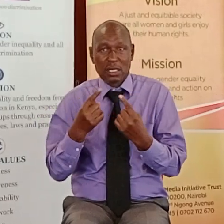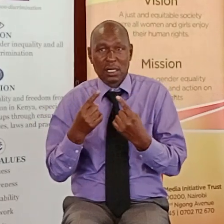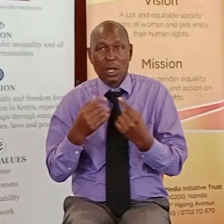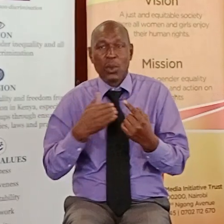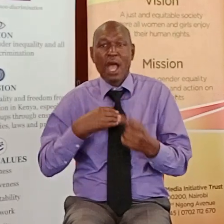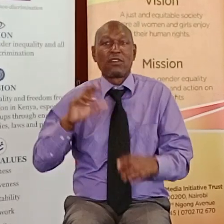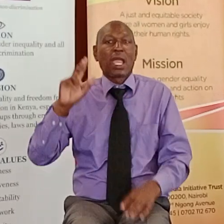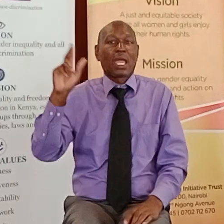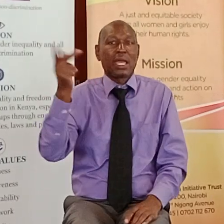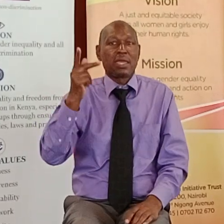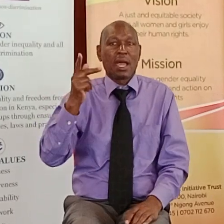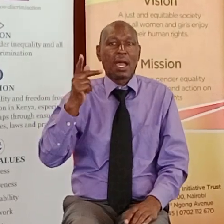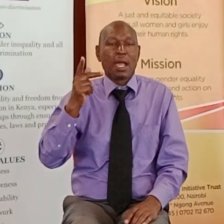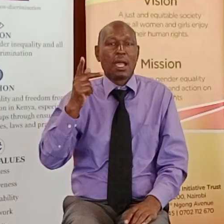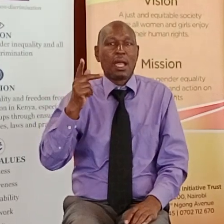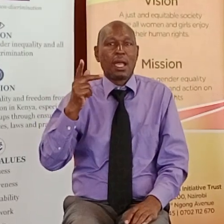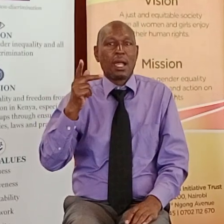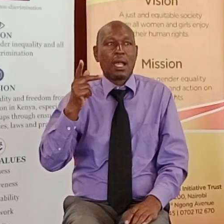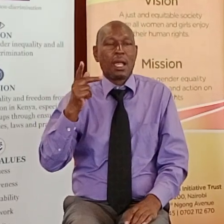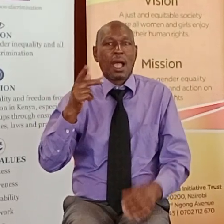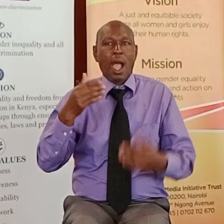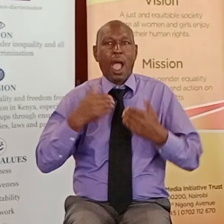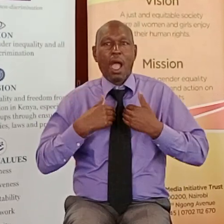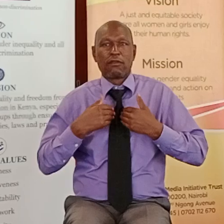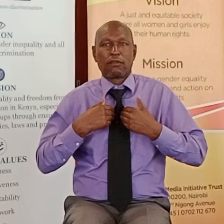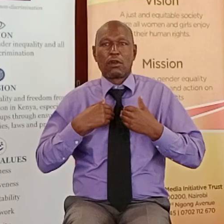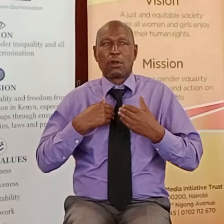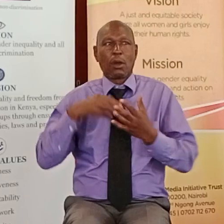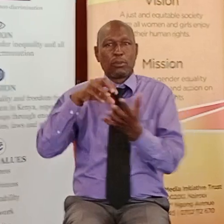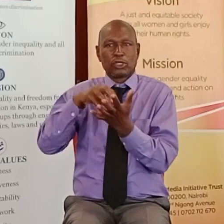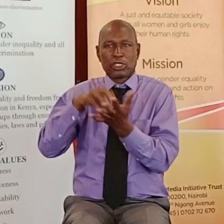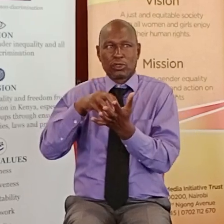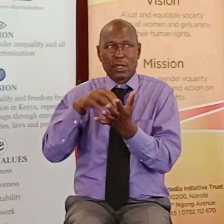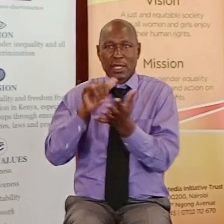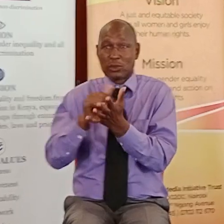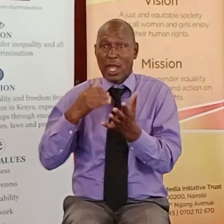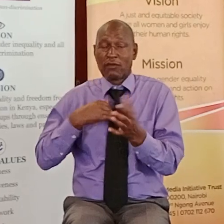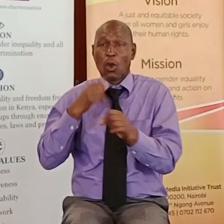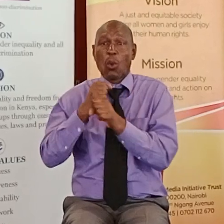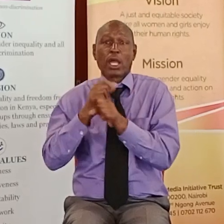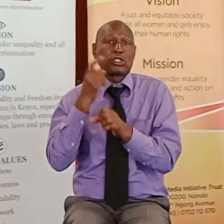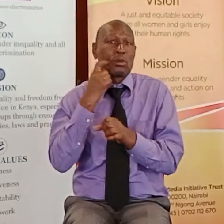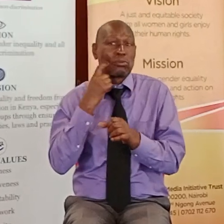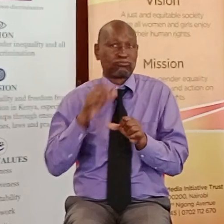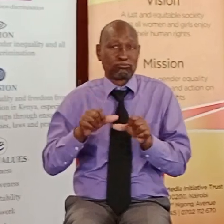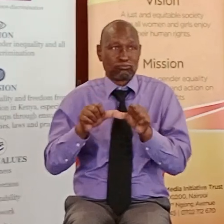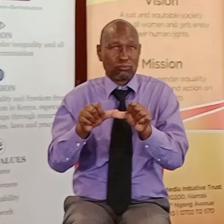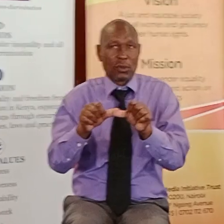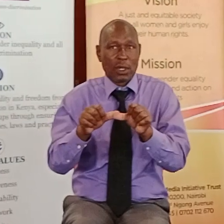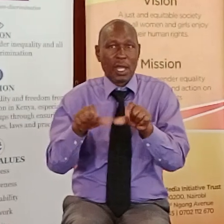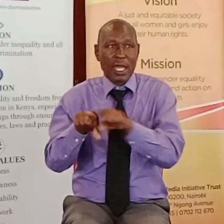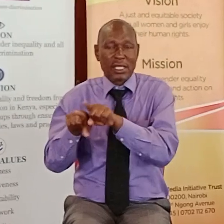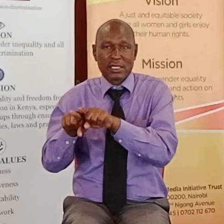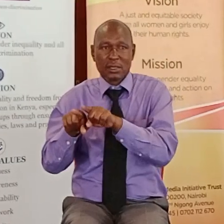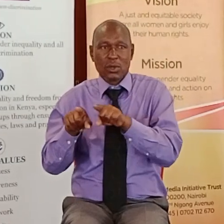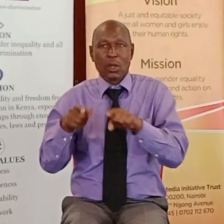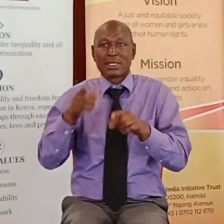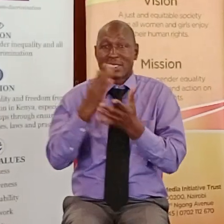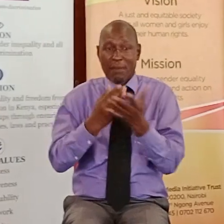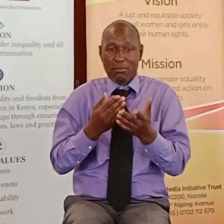Kenya country position workshop that has started this morning, and some of us are supposed to be there, but